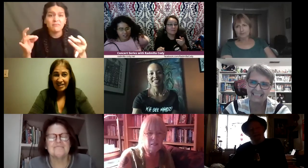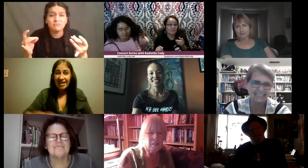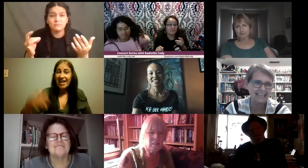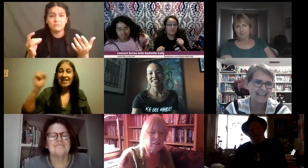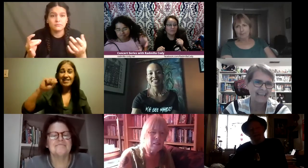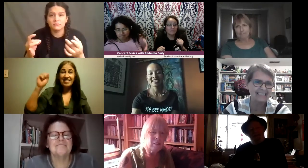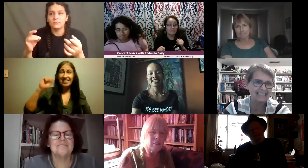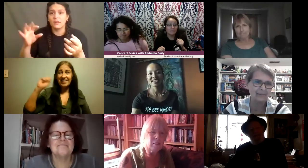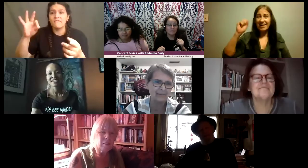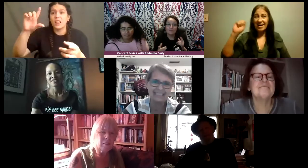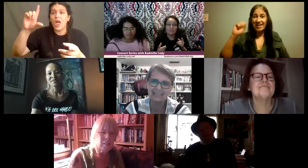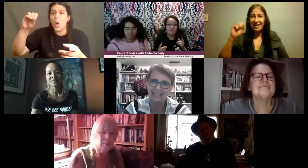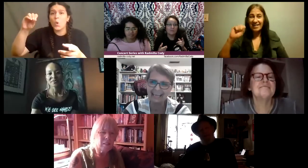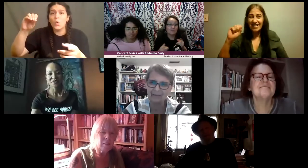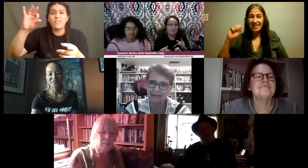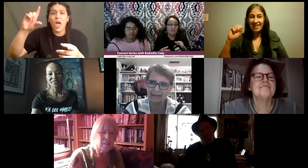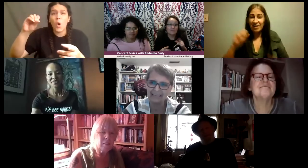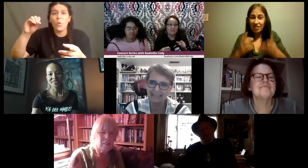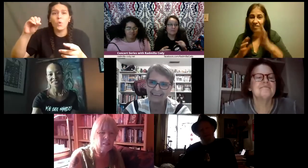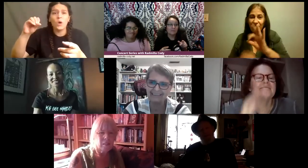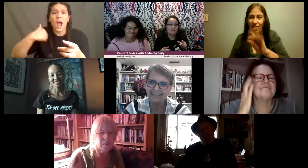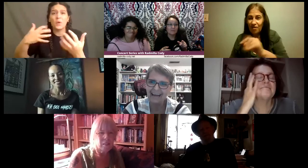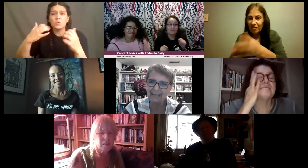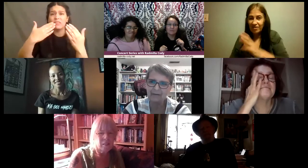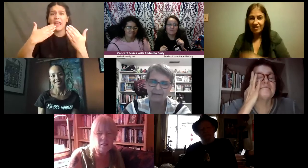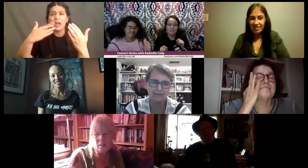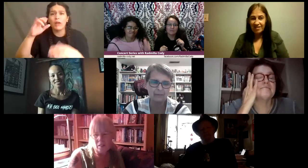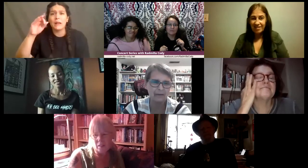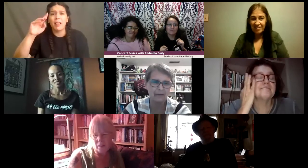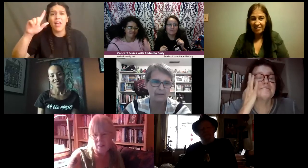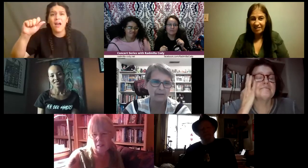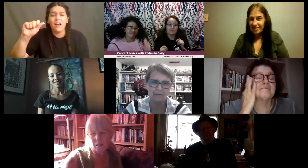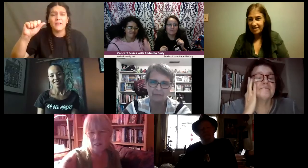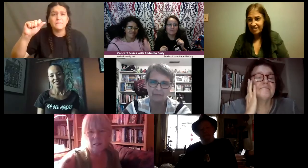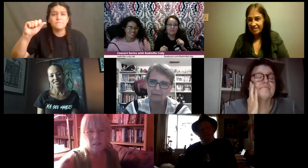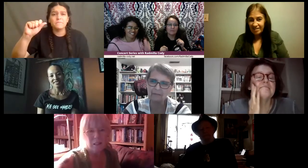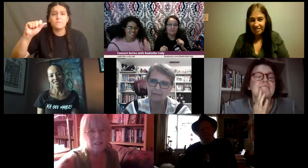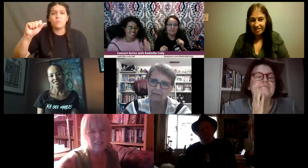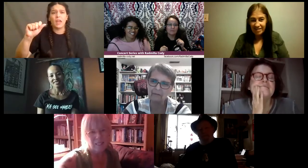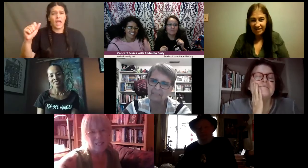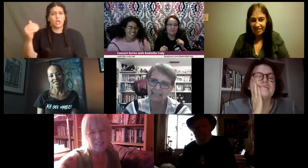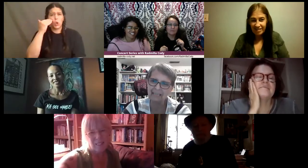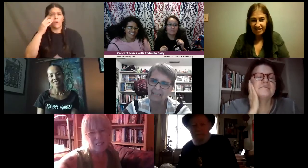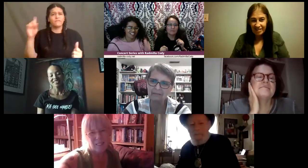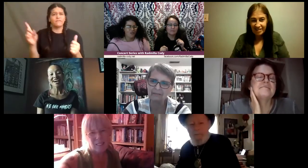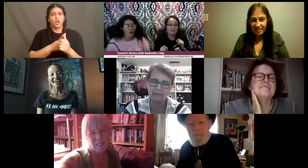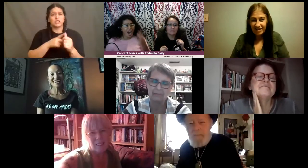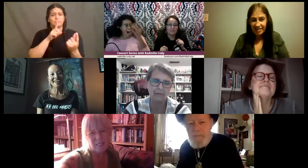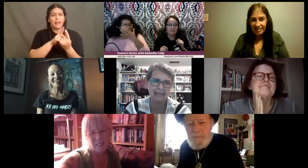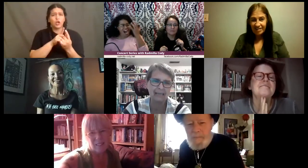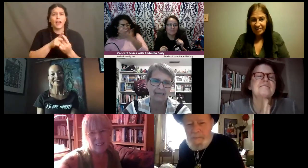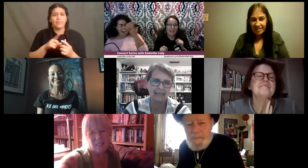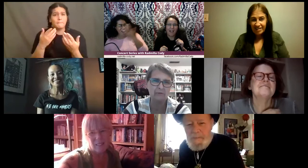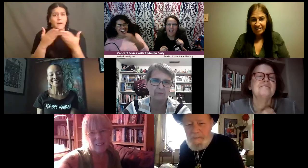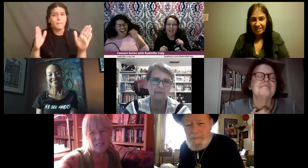Flo. I did. I wanted to thank Radmilla. I know I first met her at the Farmington Public Library when she came in to do some